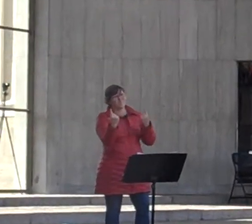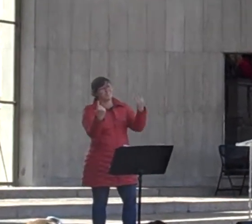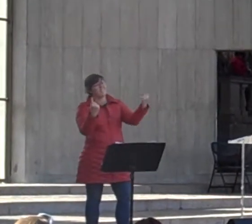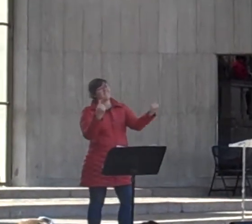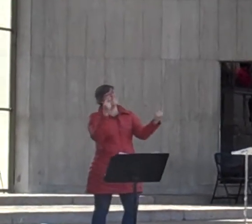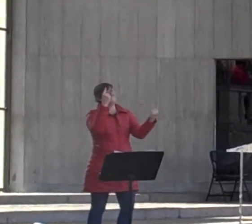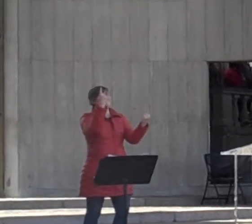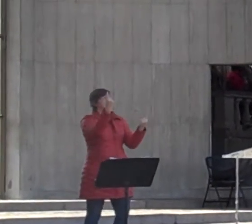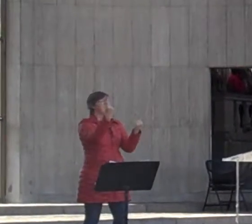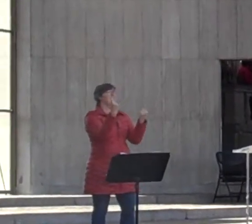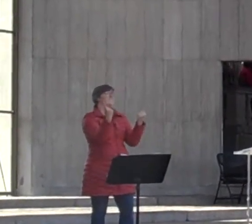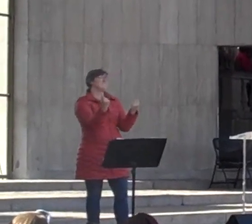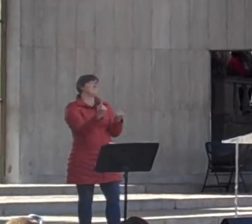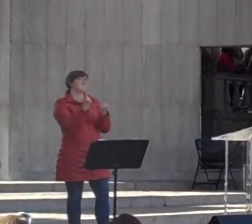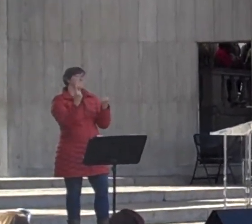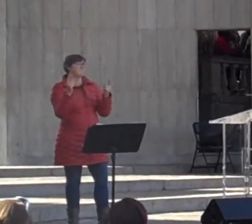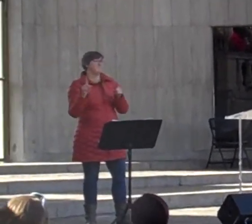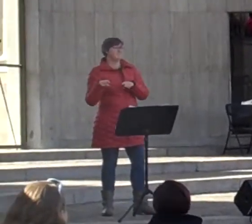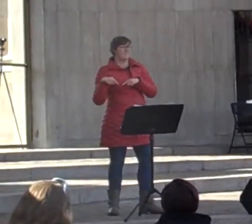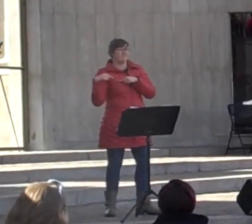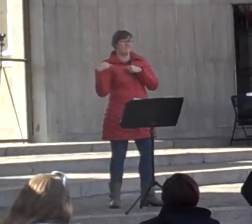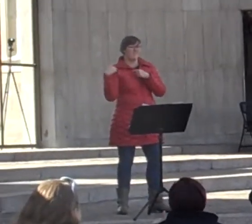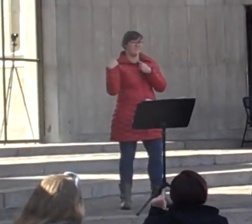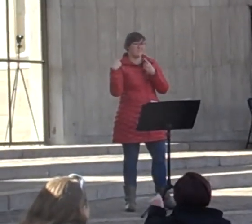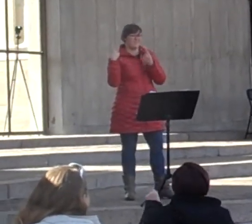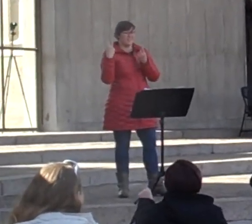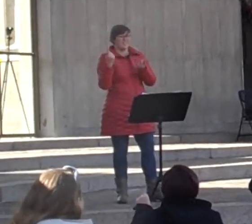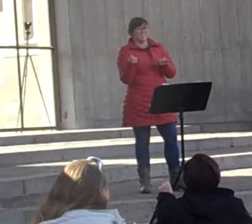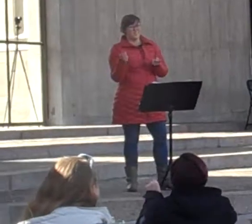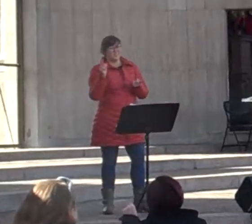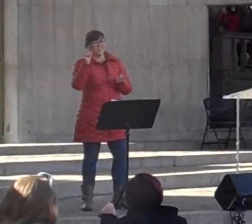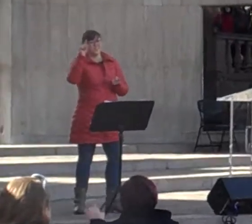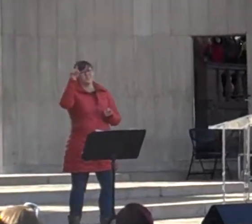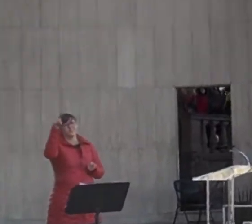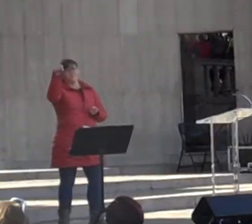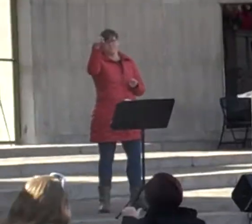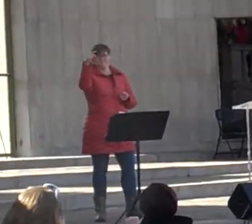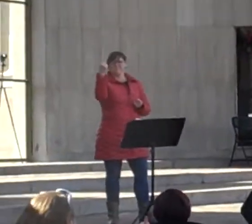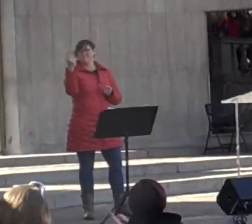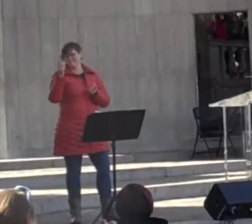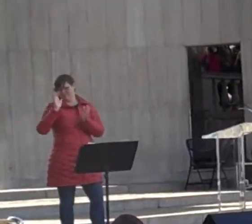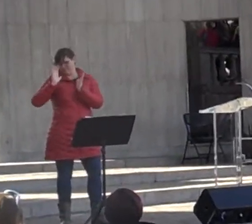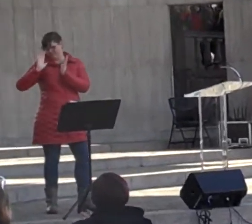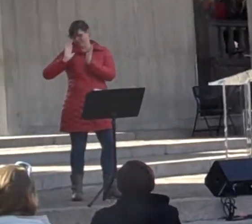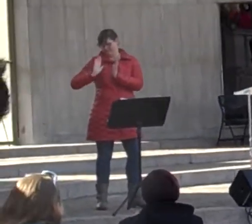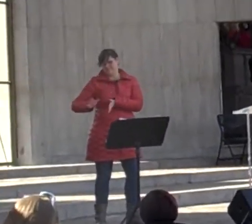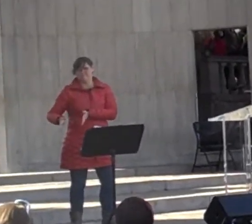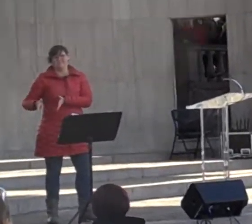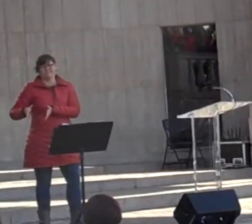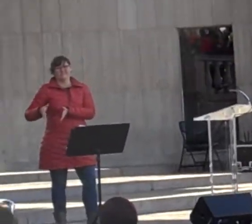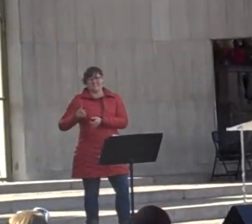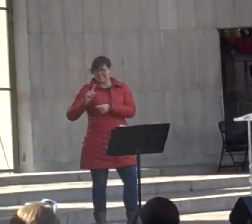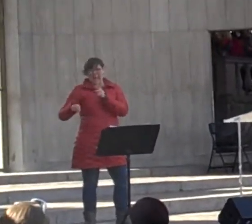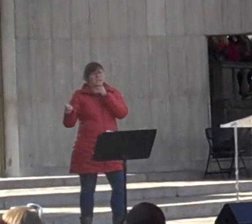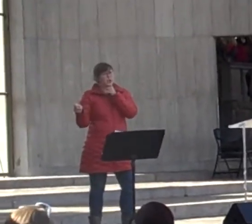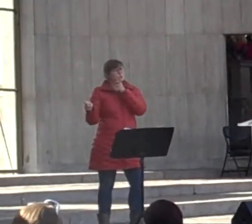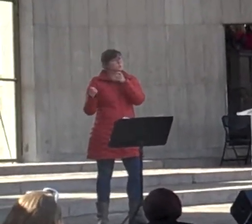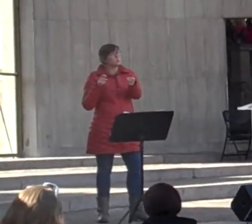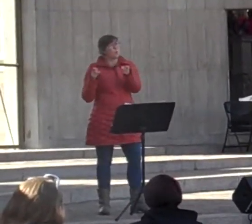Yes, you, who must leave everything that you cannot control.